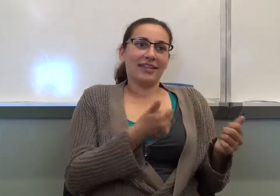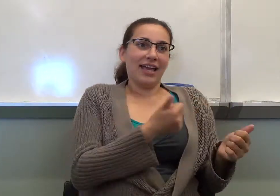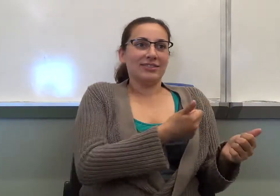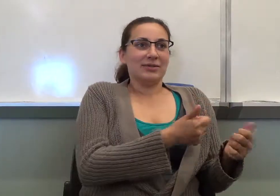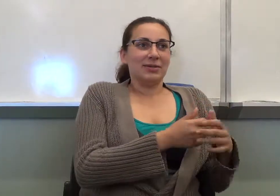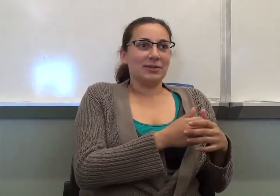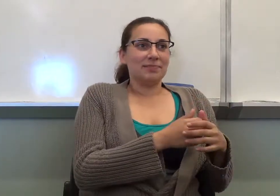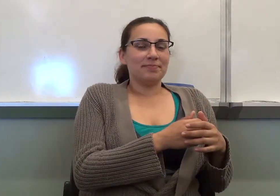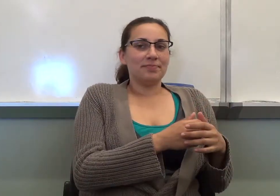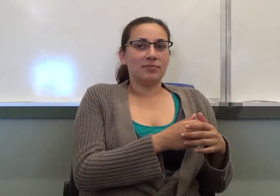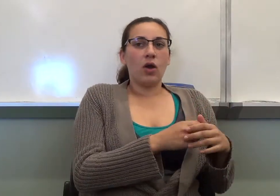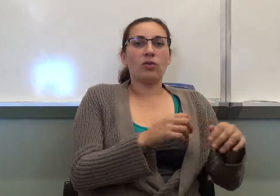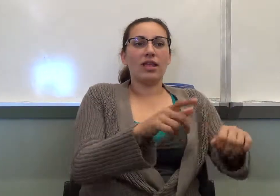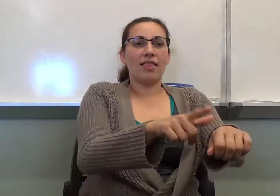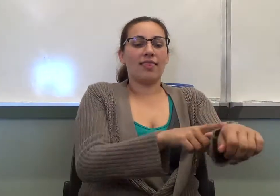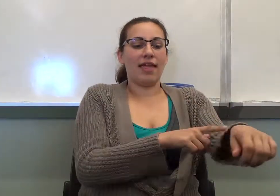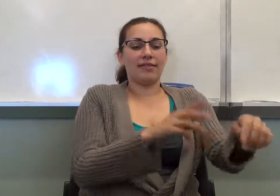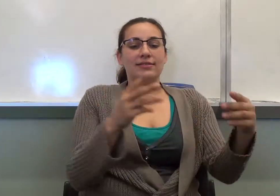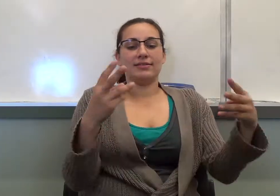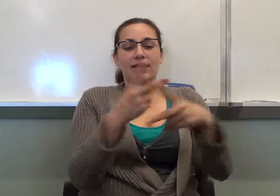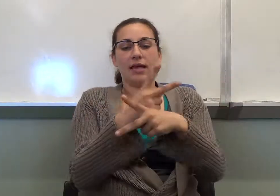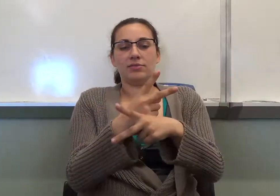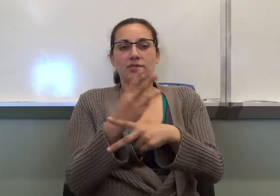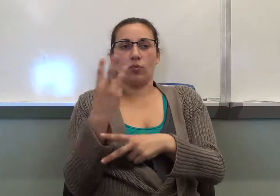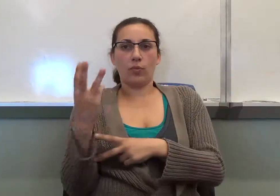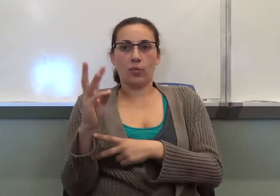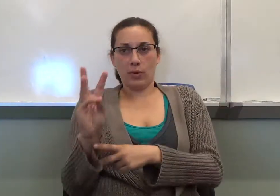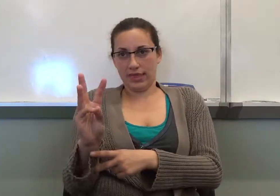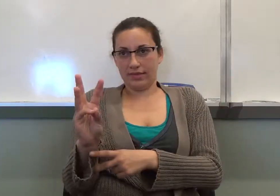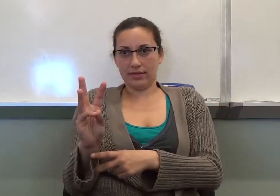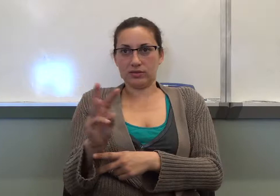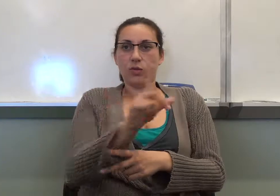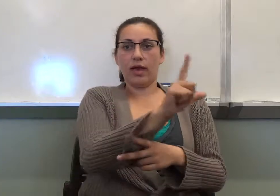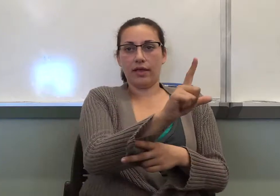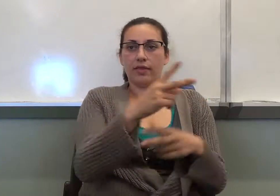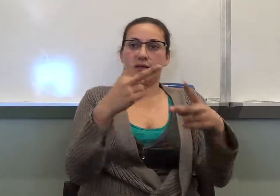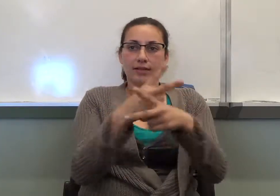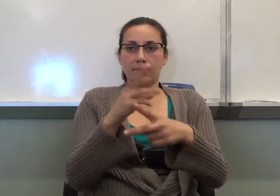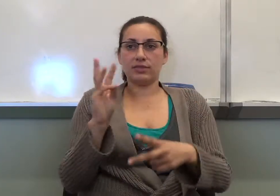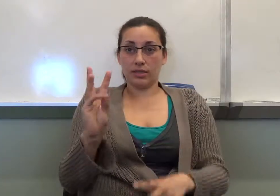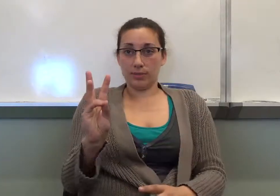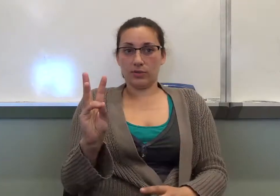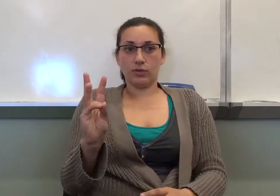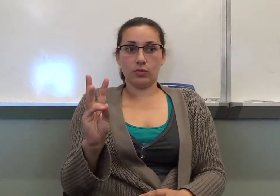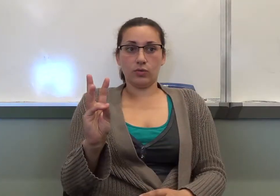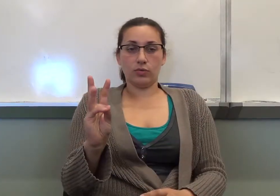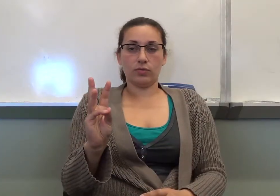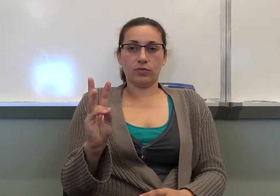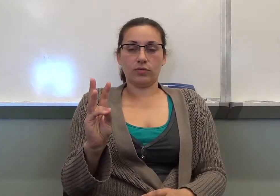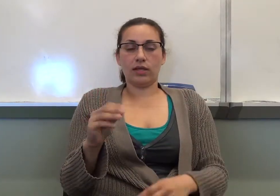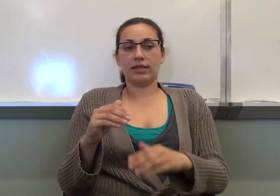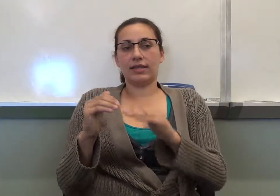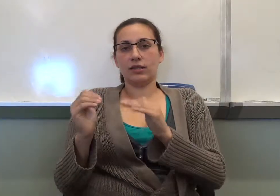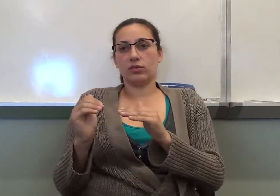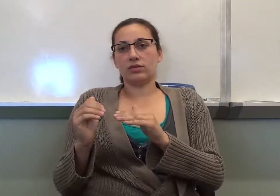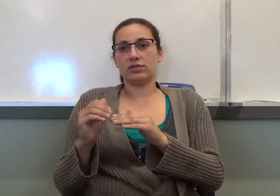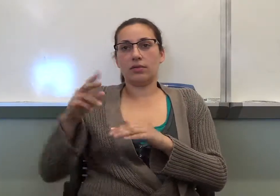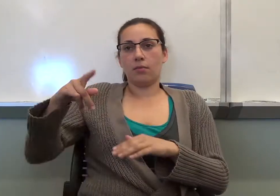length times width, and that gives you pi r squared. Now, that's a very simple way of looking at it. There